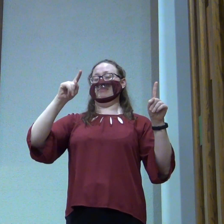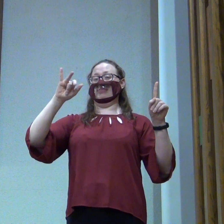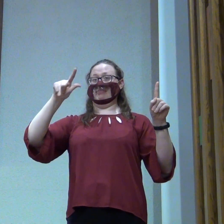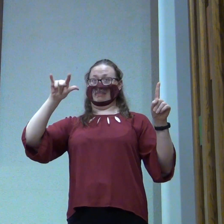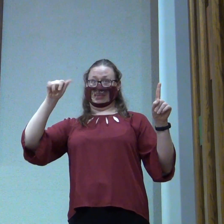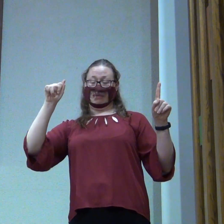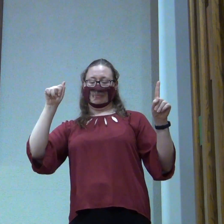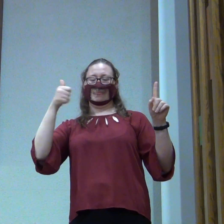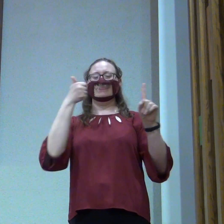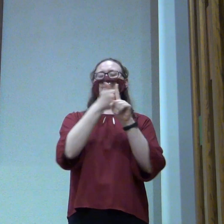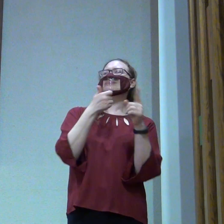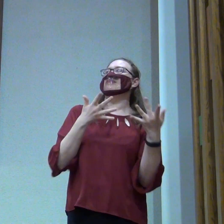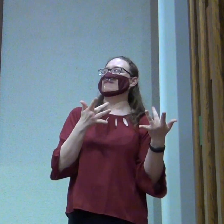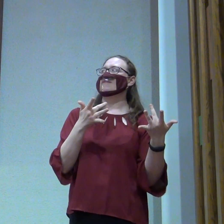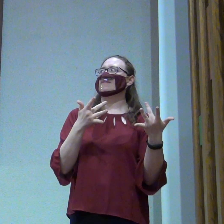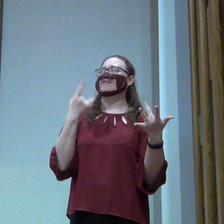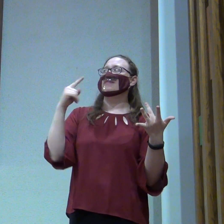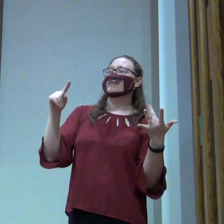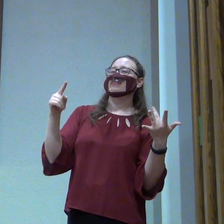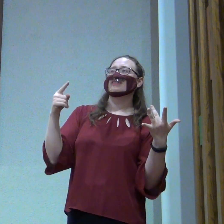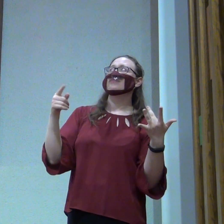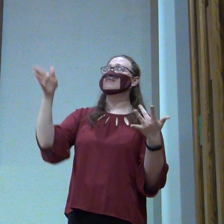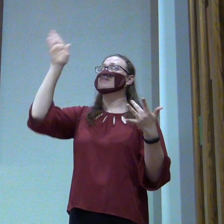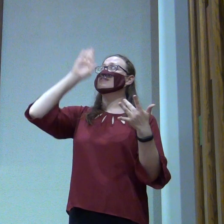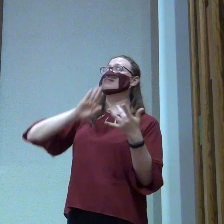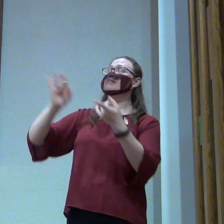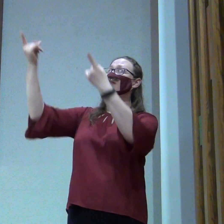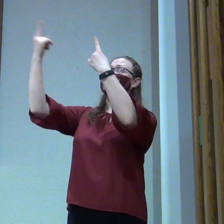and he was waiting for the kingdom of God.